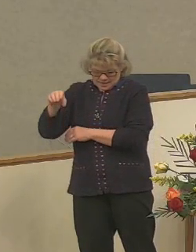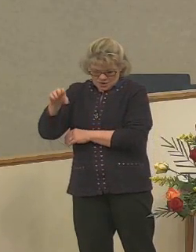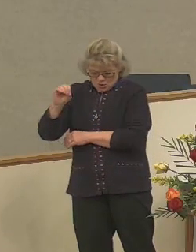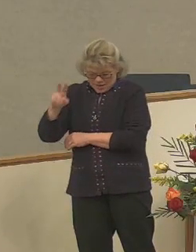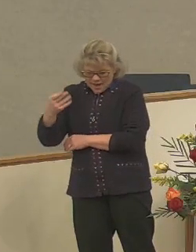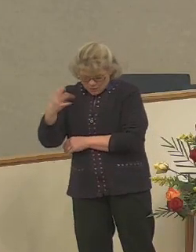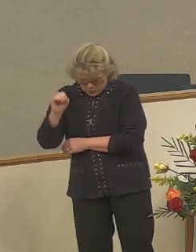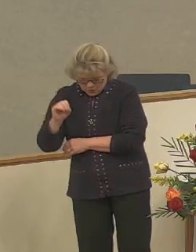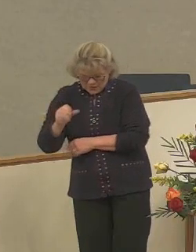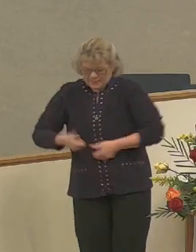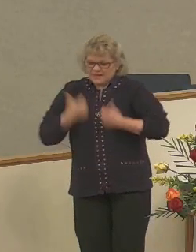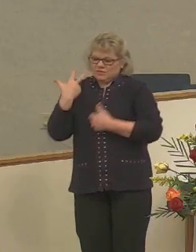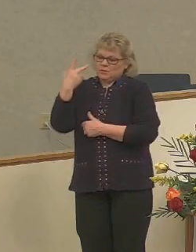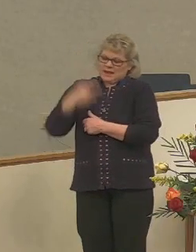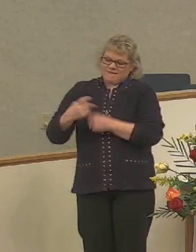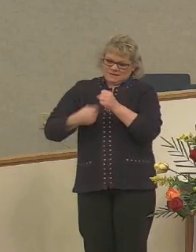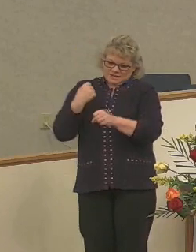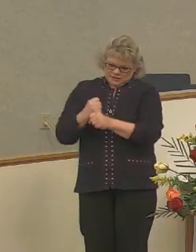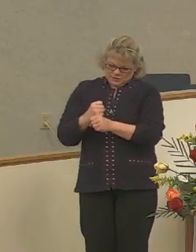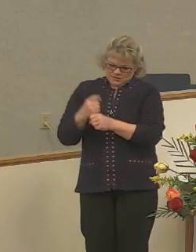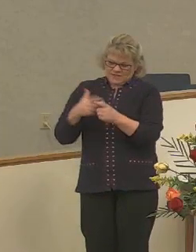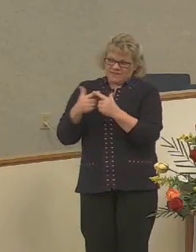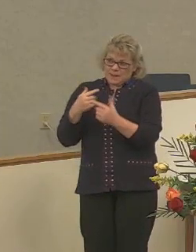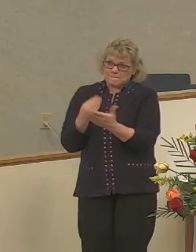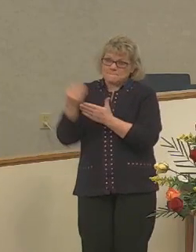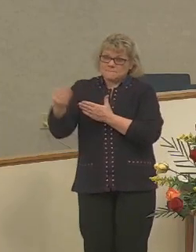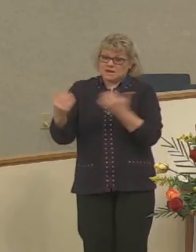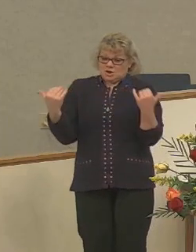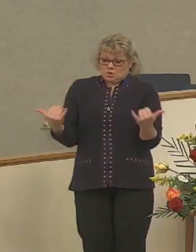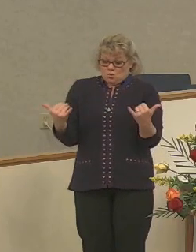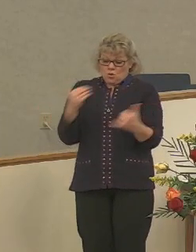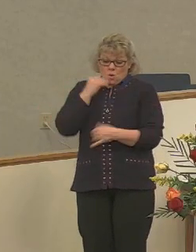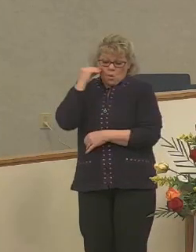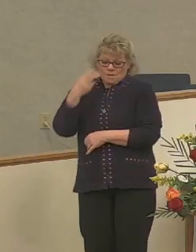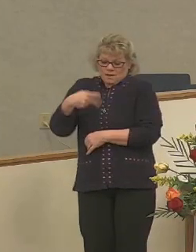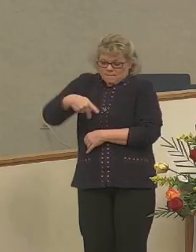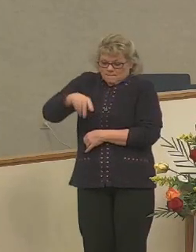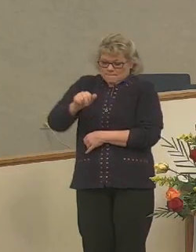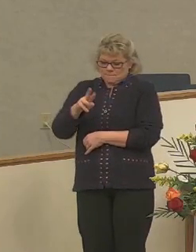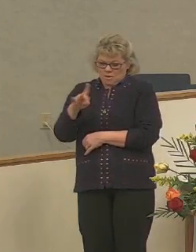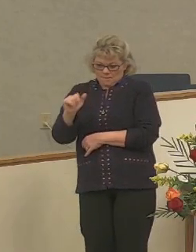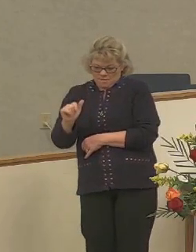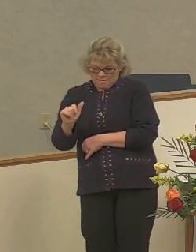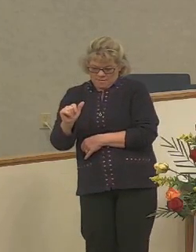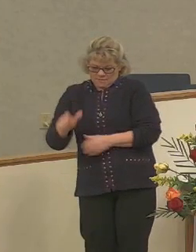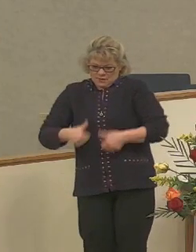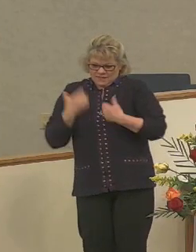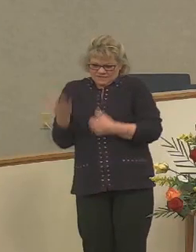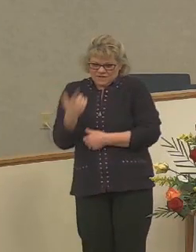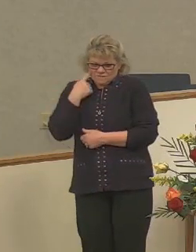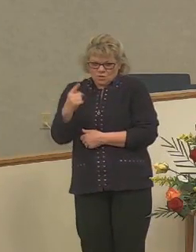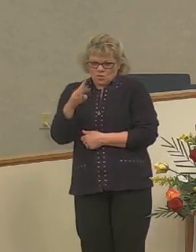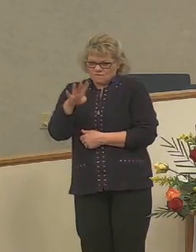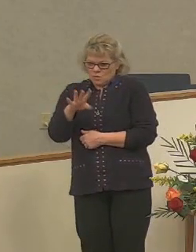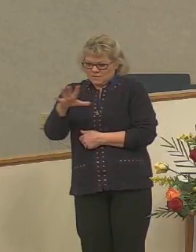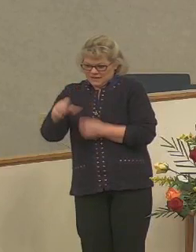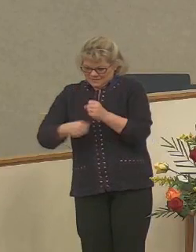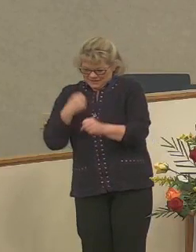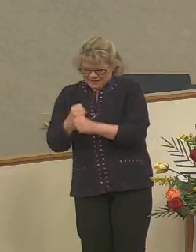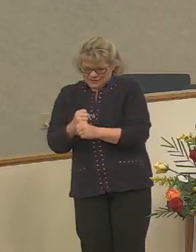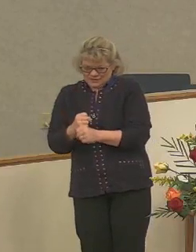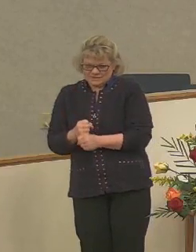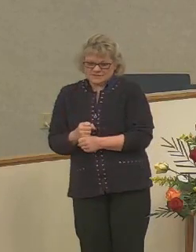next 3.5 years. We then bought our present home in Parma, Ohio, where we have been living for the past 45